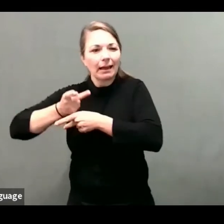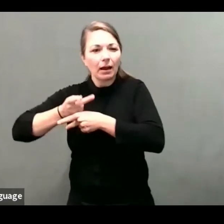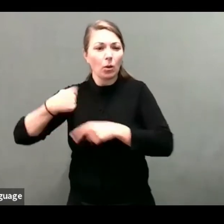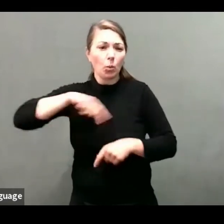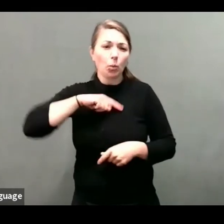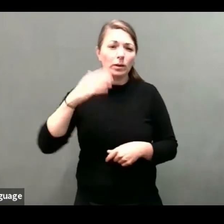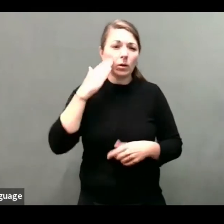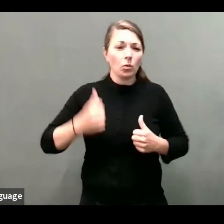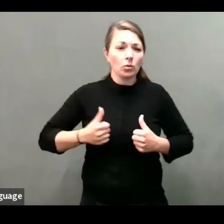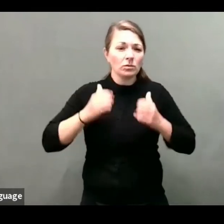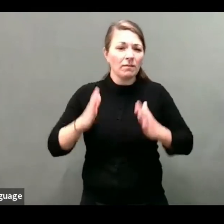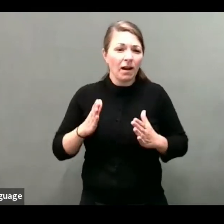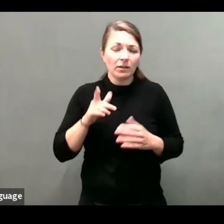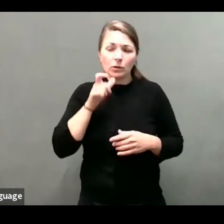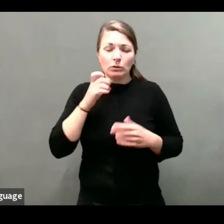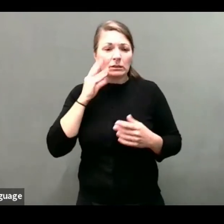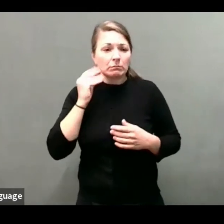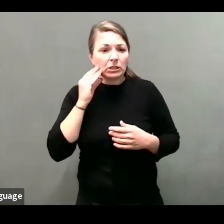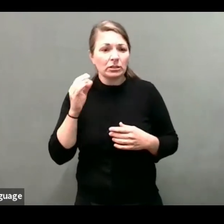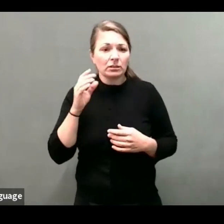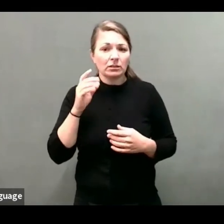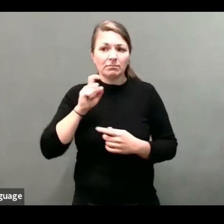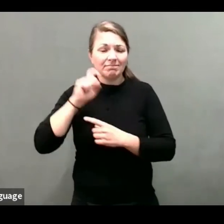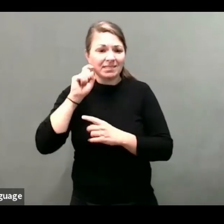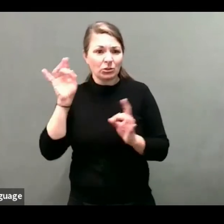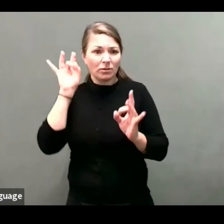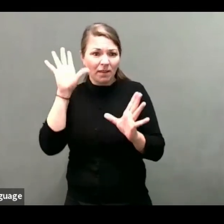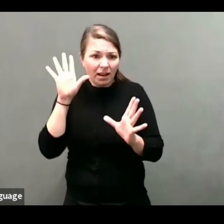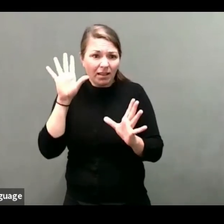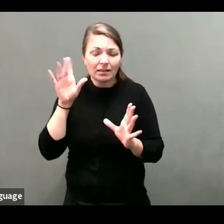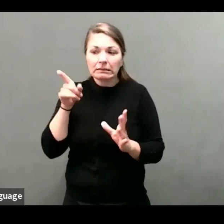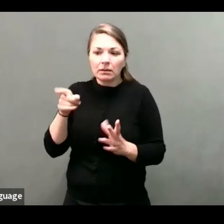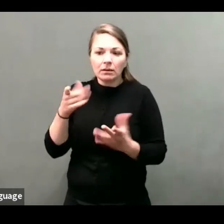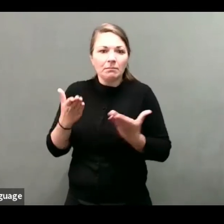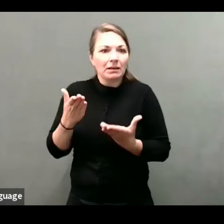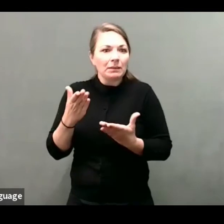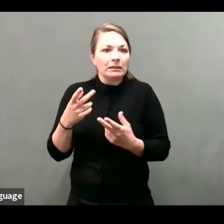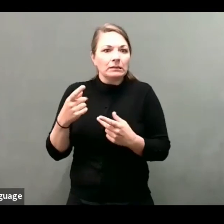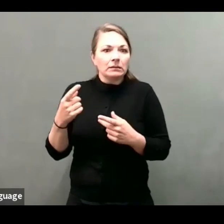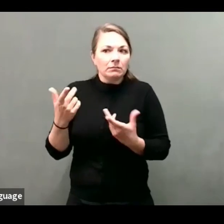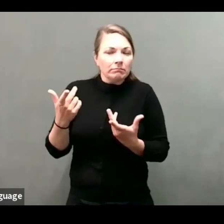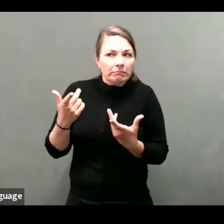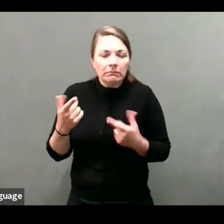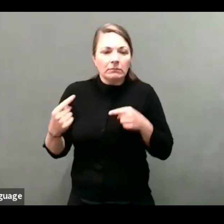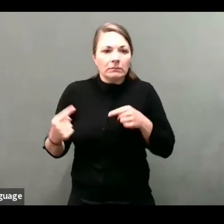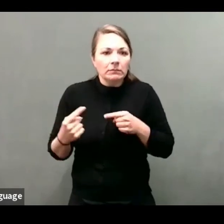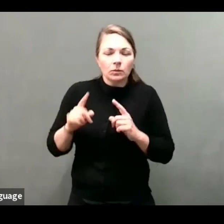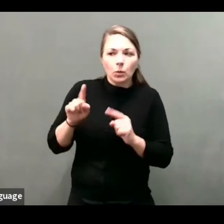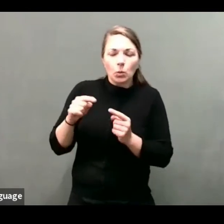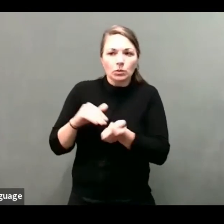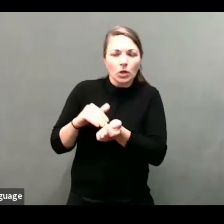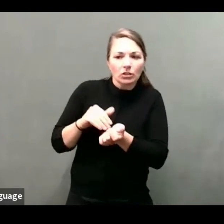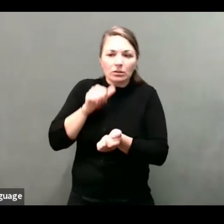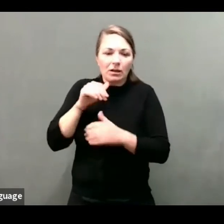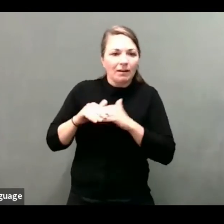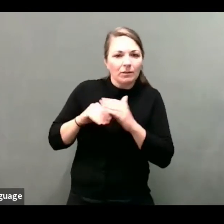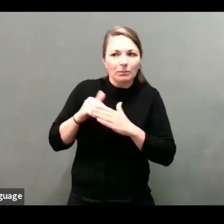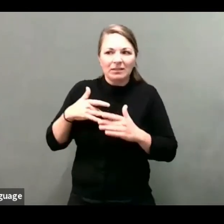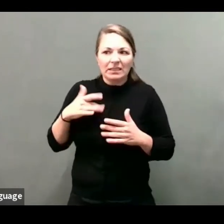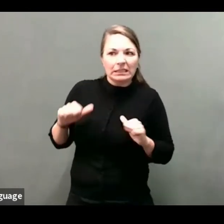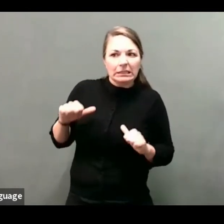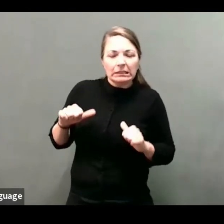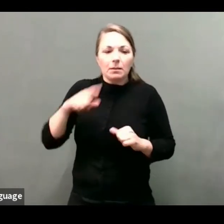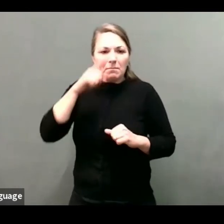of sexual violence can sometimes have a real hard time going to the doctor just because of their experience, their trauma history with that sexual